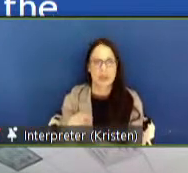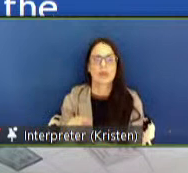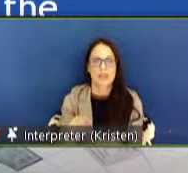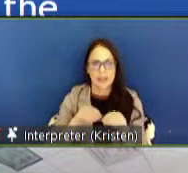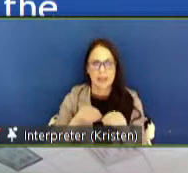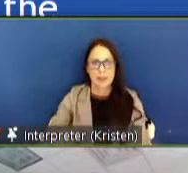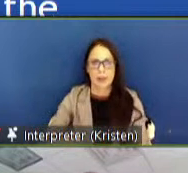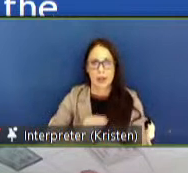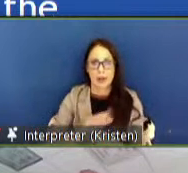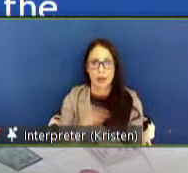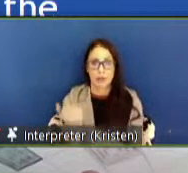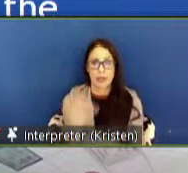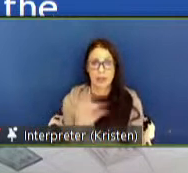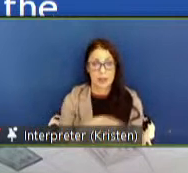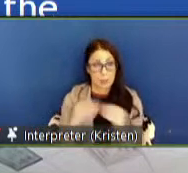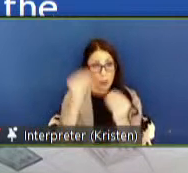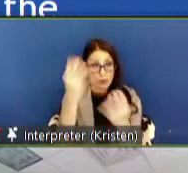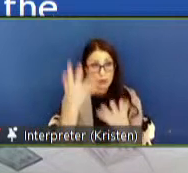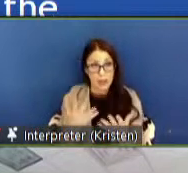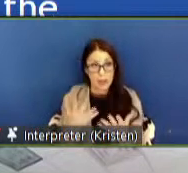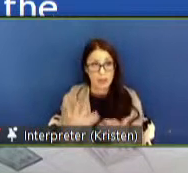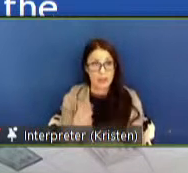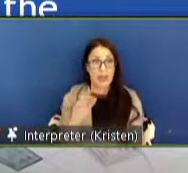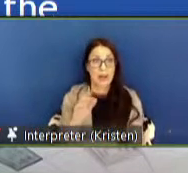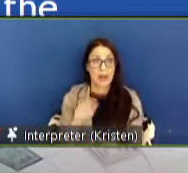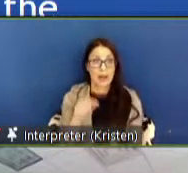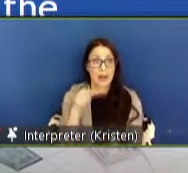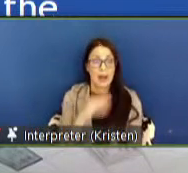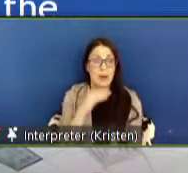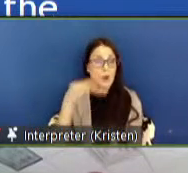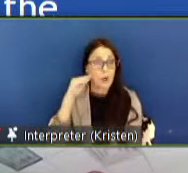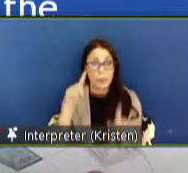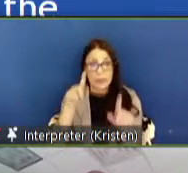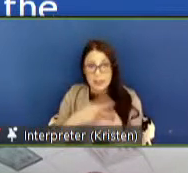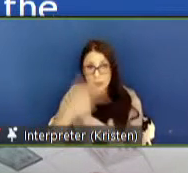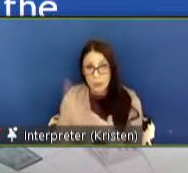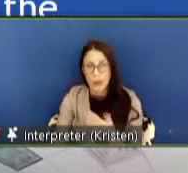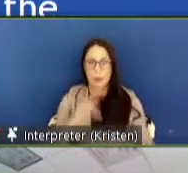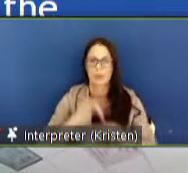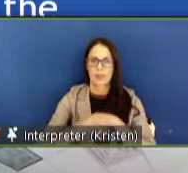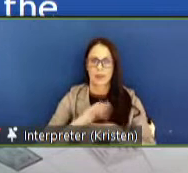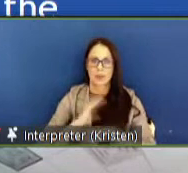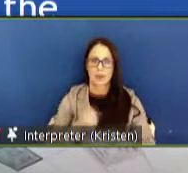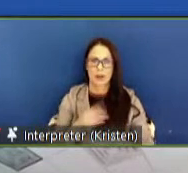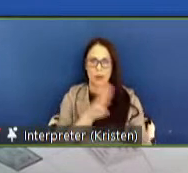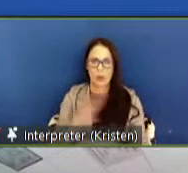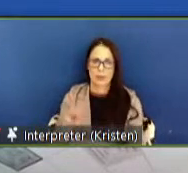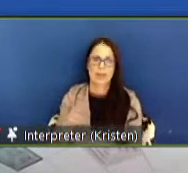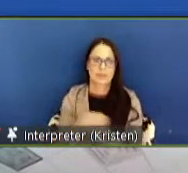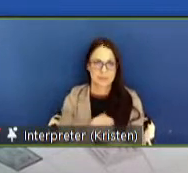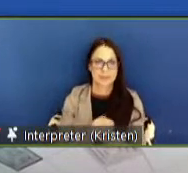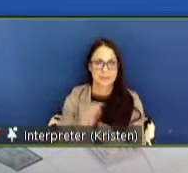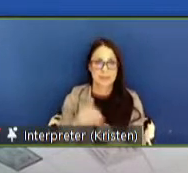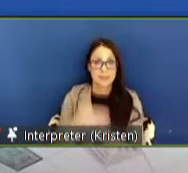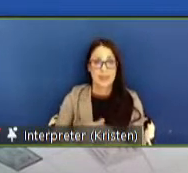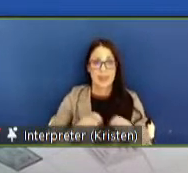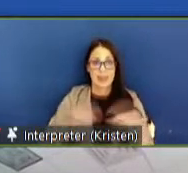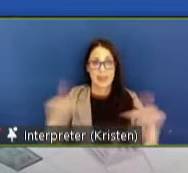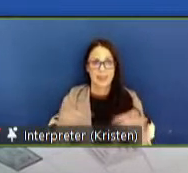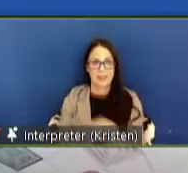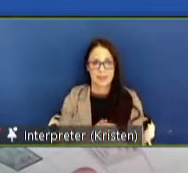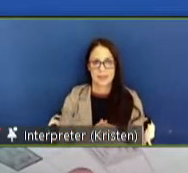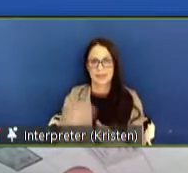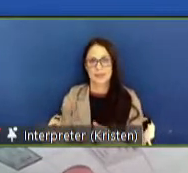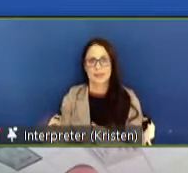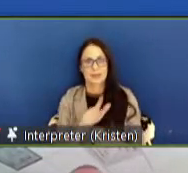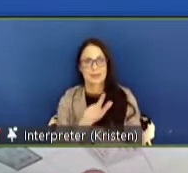more information on our at-home testing program is also available on our website. Next slide. All right, Brian, I'll turn it back